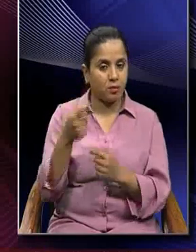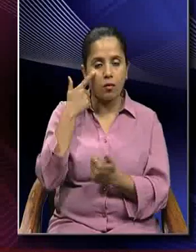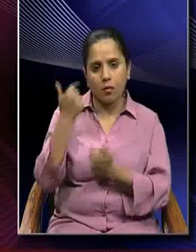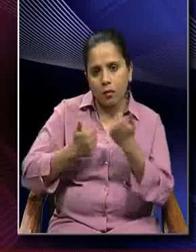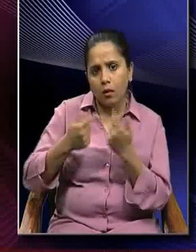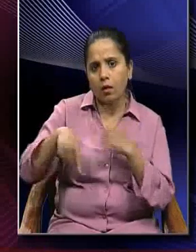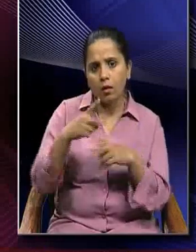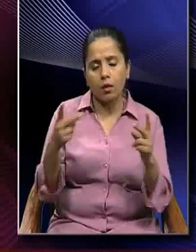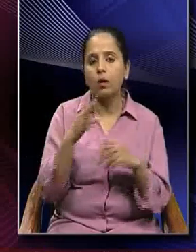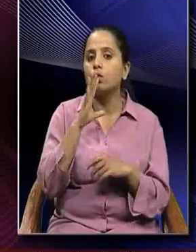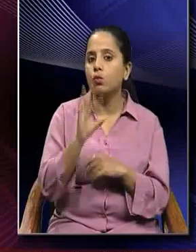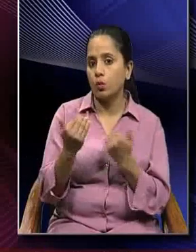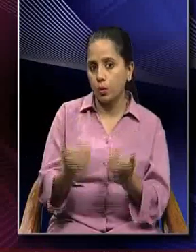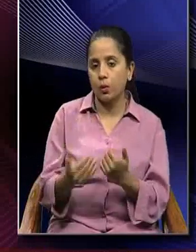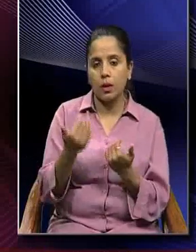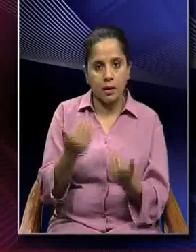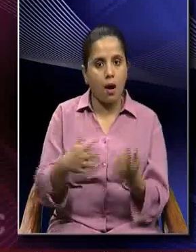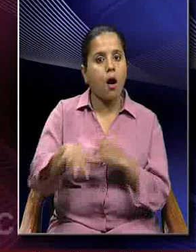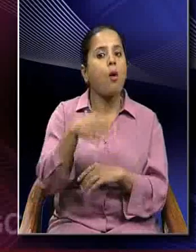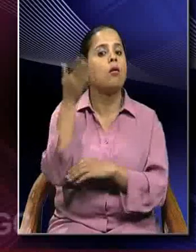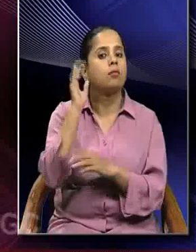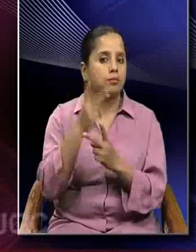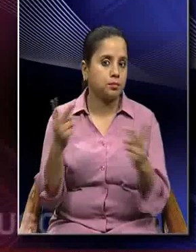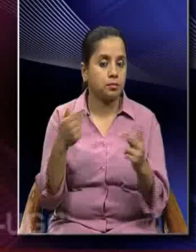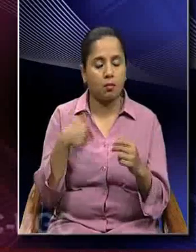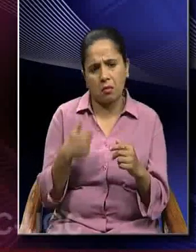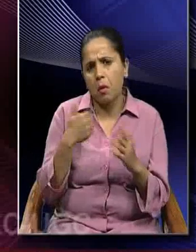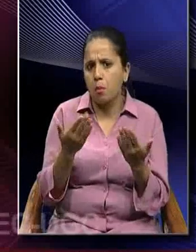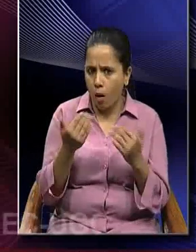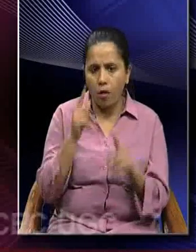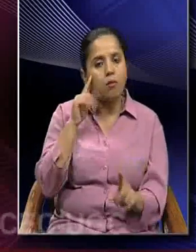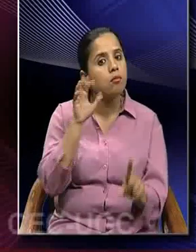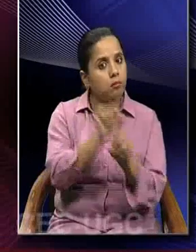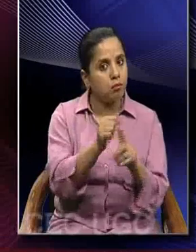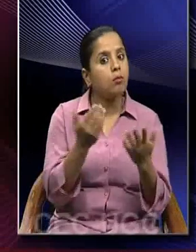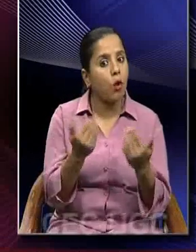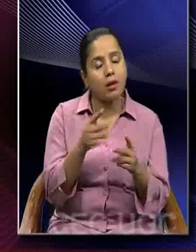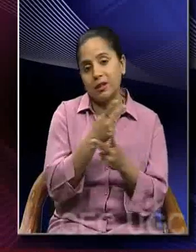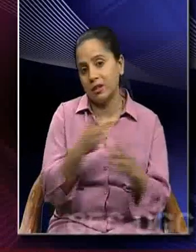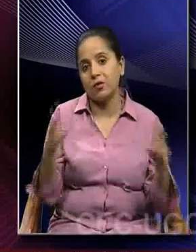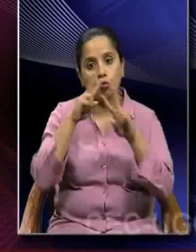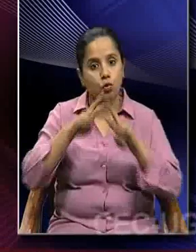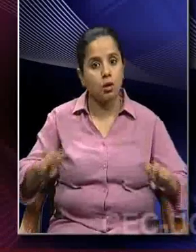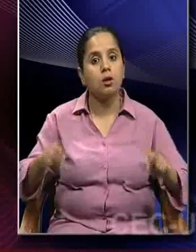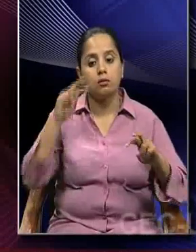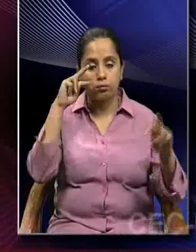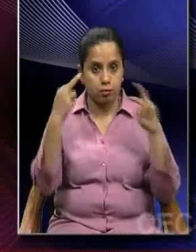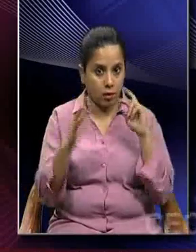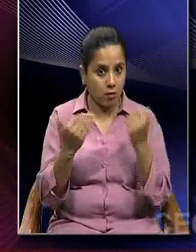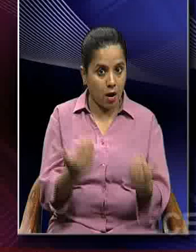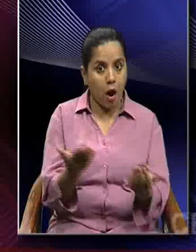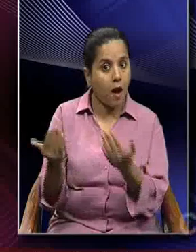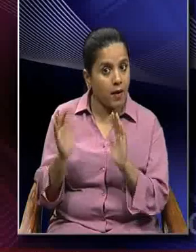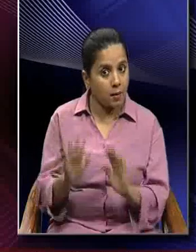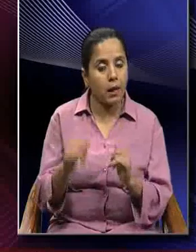critical realism in the present session. We were able to identify the various research paradigms that exist in